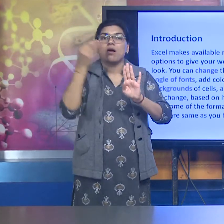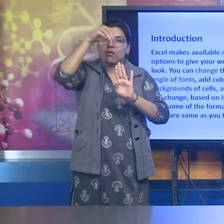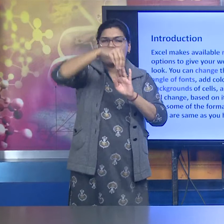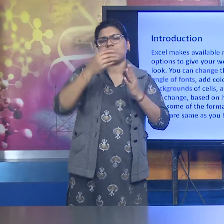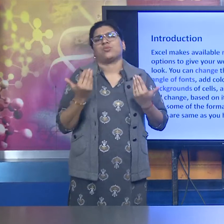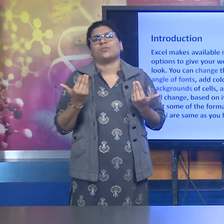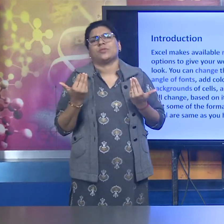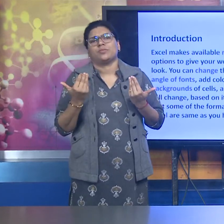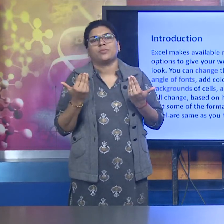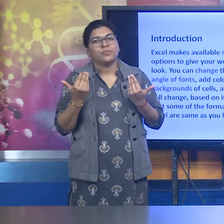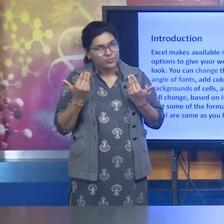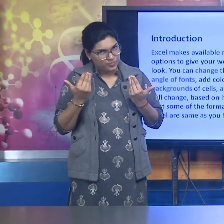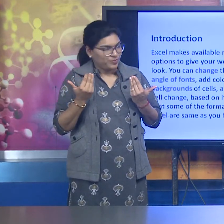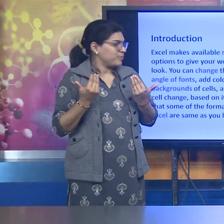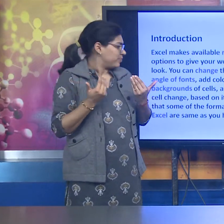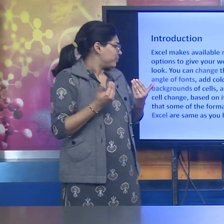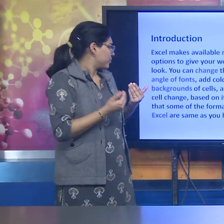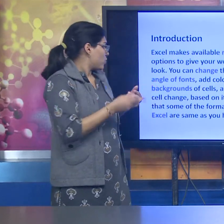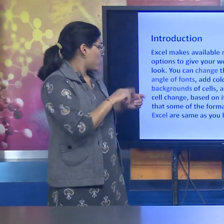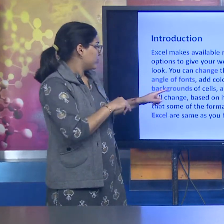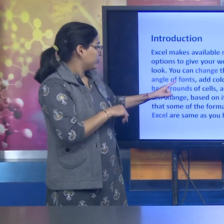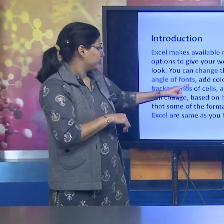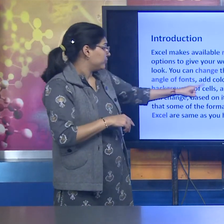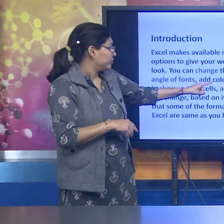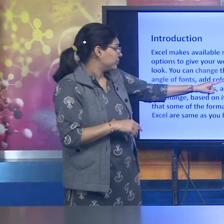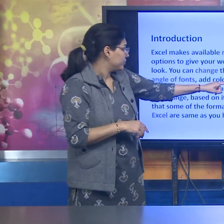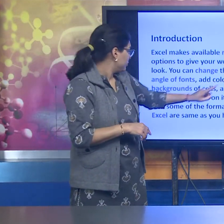Background can be added easily